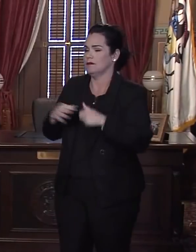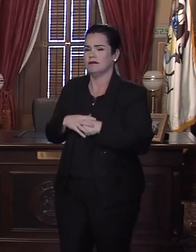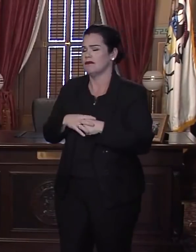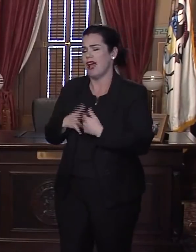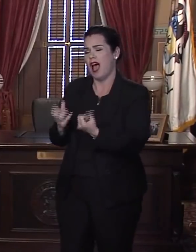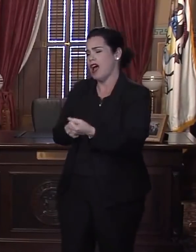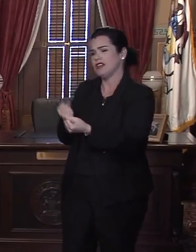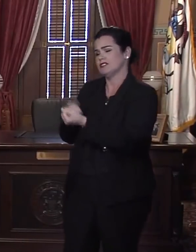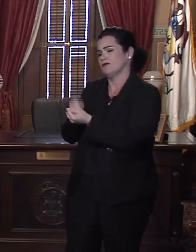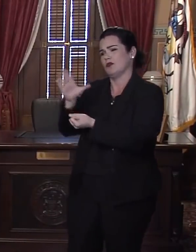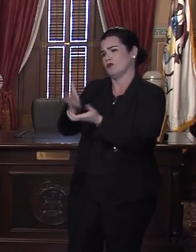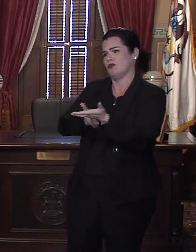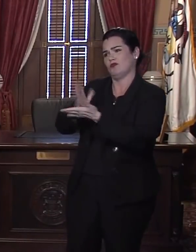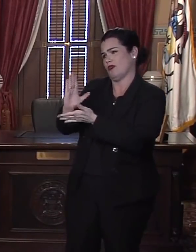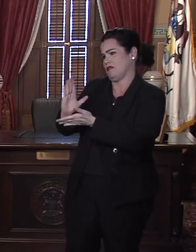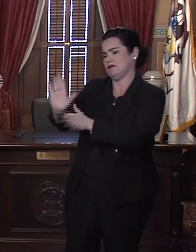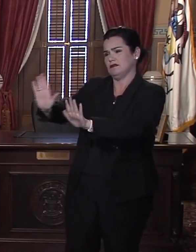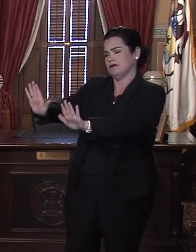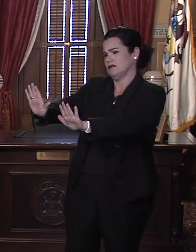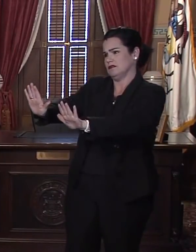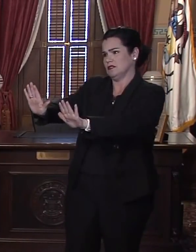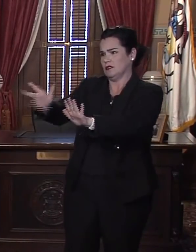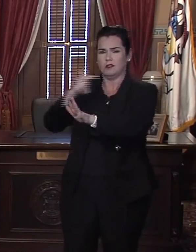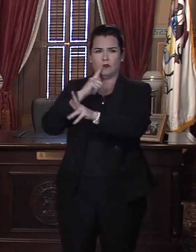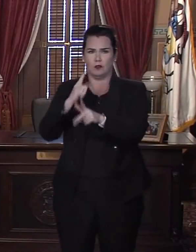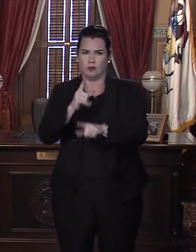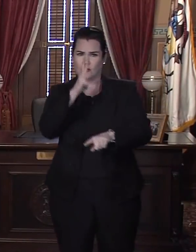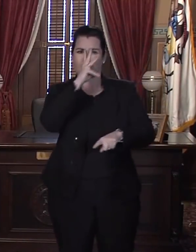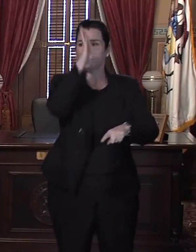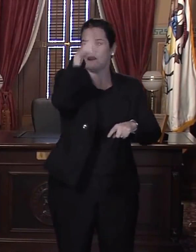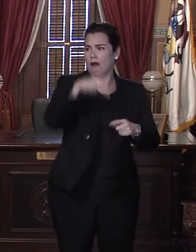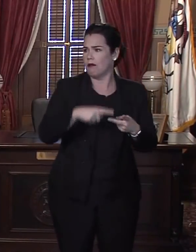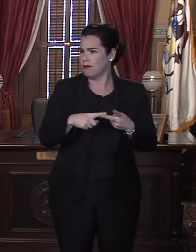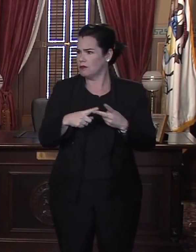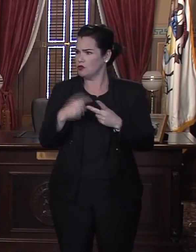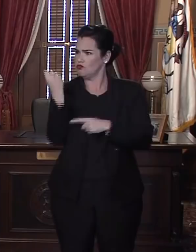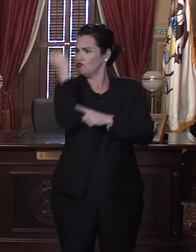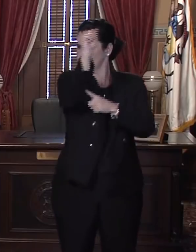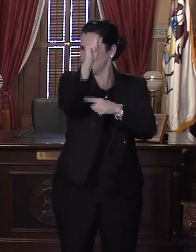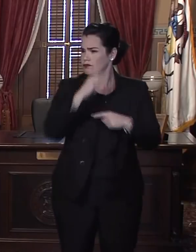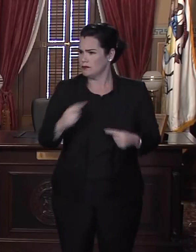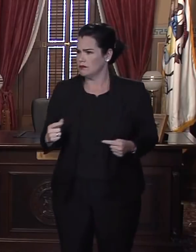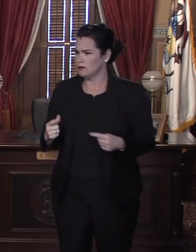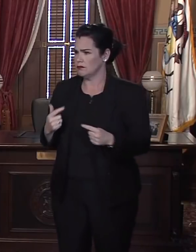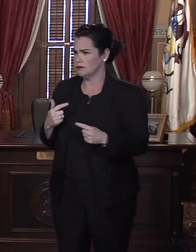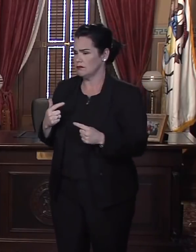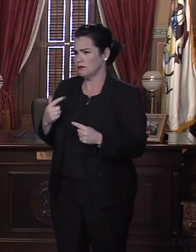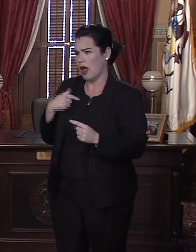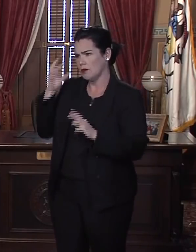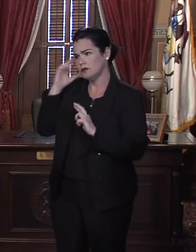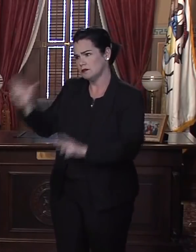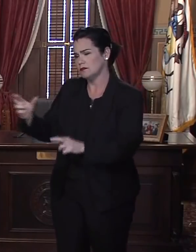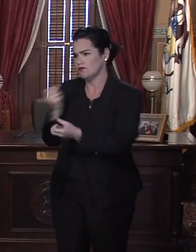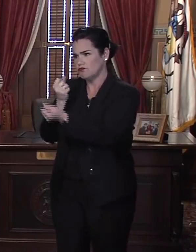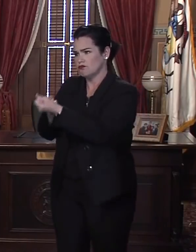people's right to demonstrate and to use their voice. I hope that as people are looking at social media, they